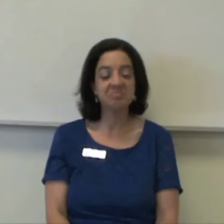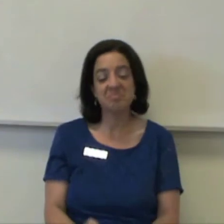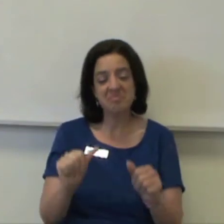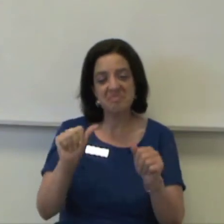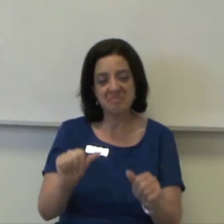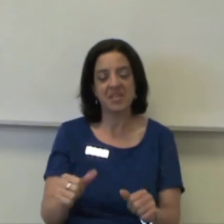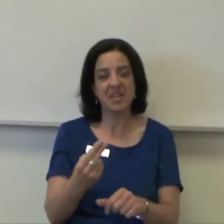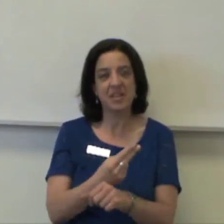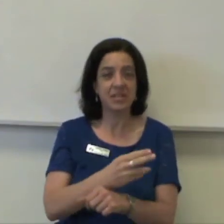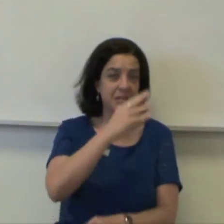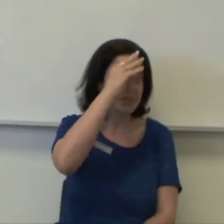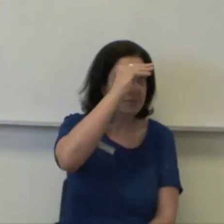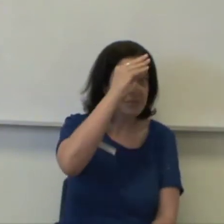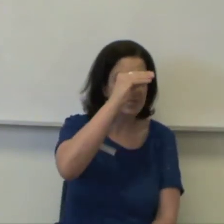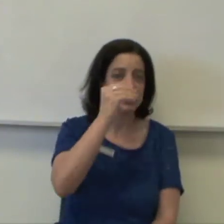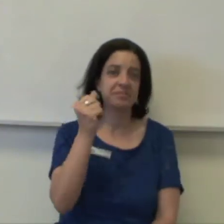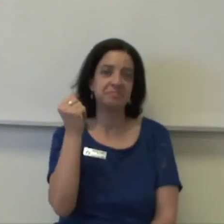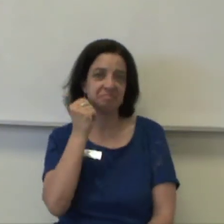You can use boy and girl as well.